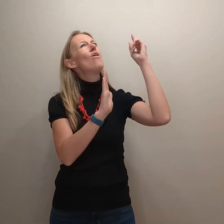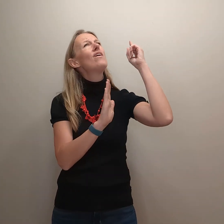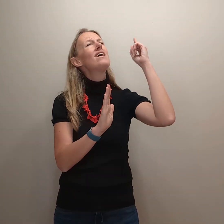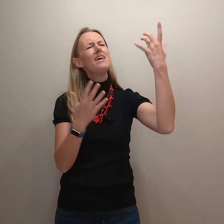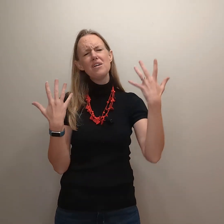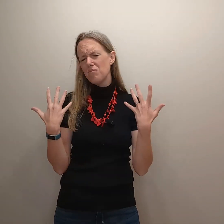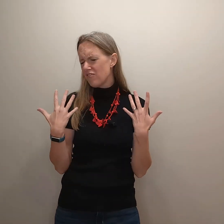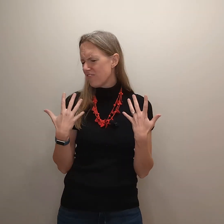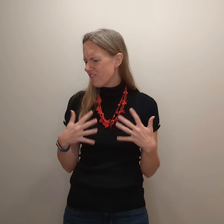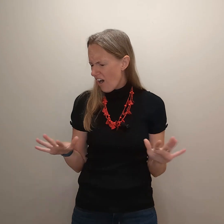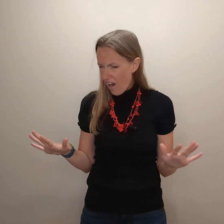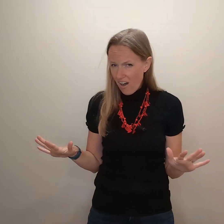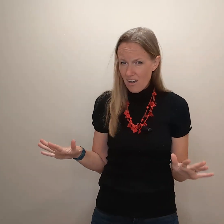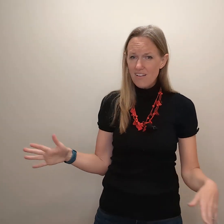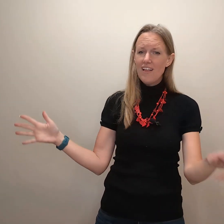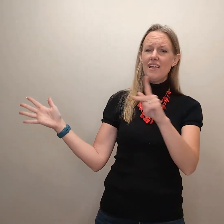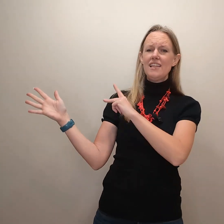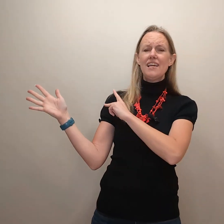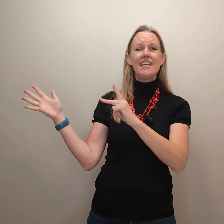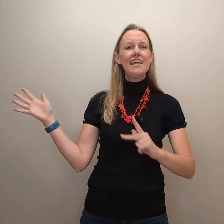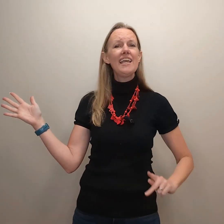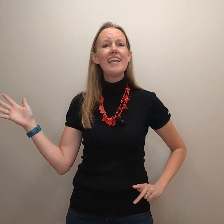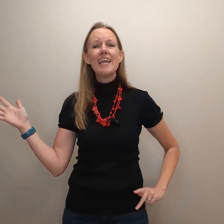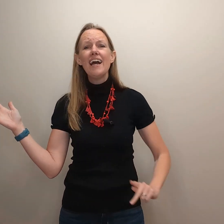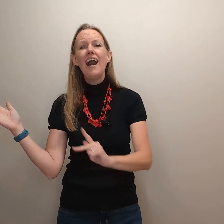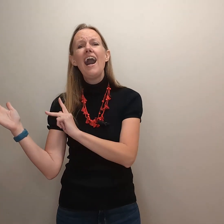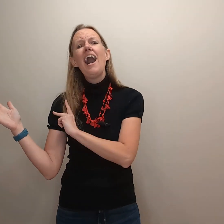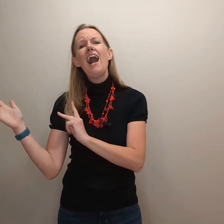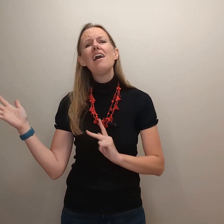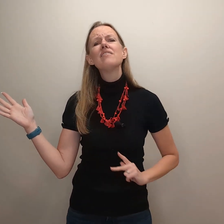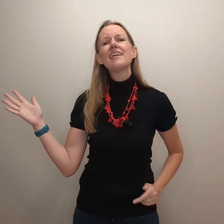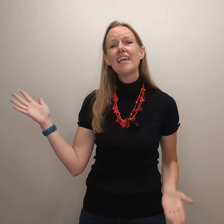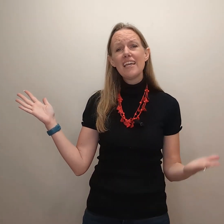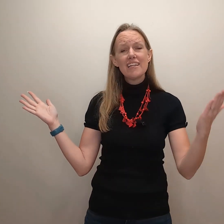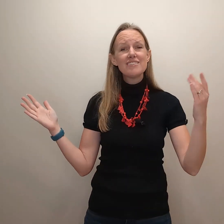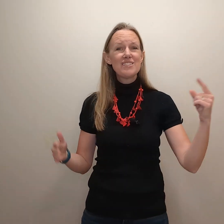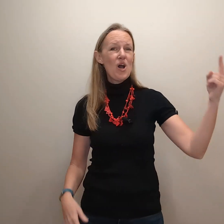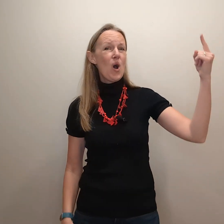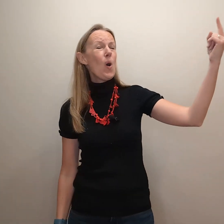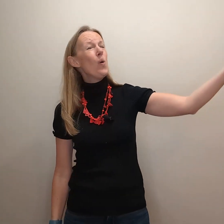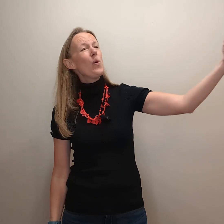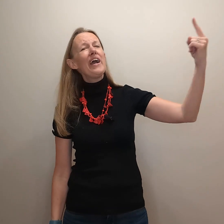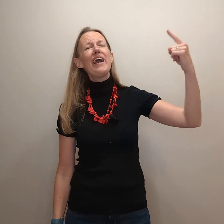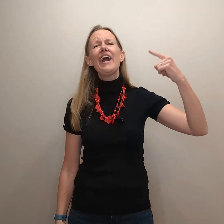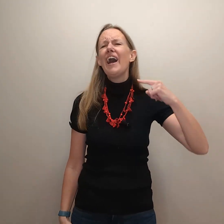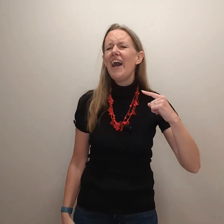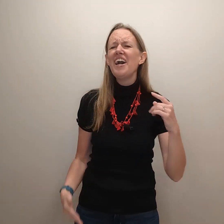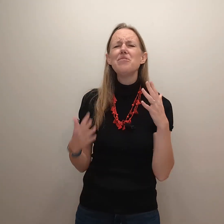before him fall. The King of kings, oh come,